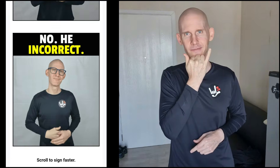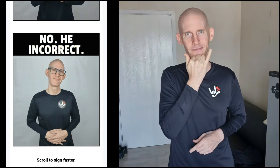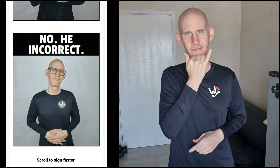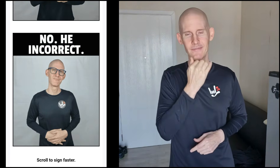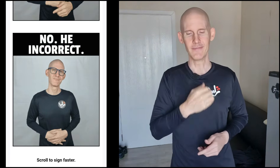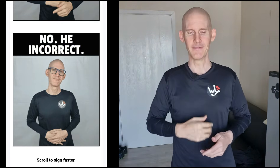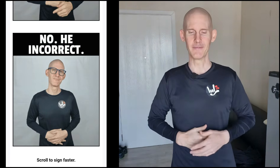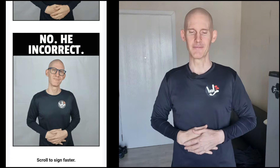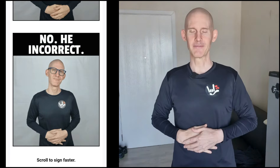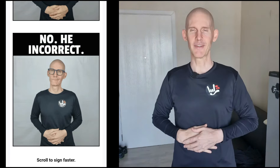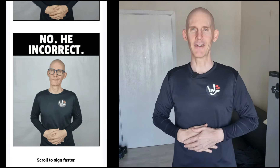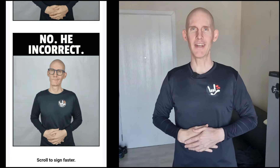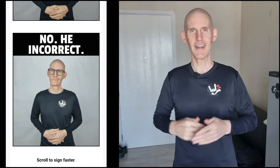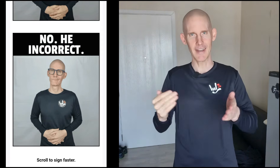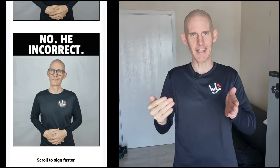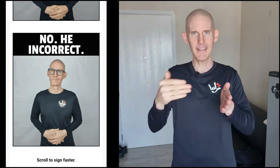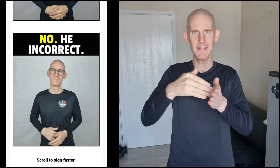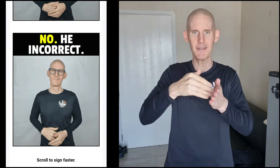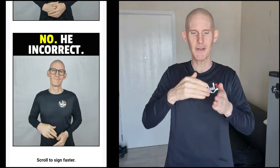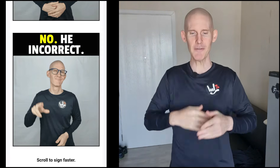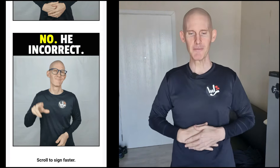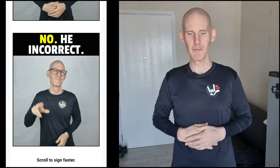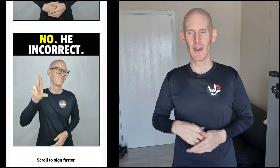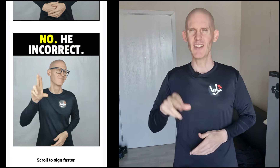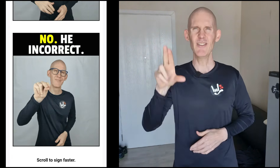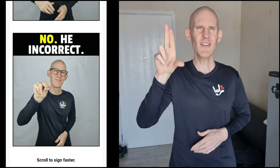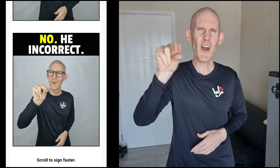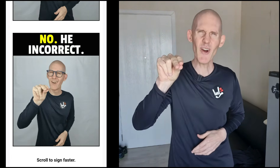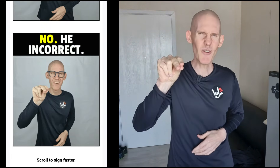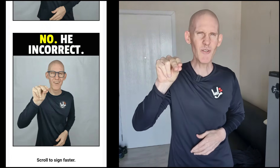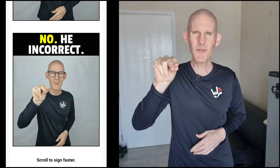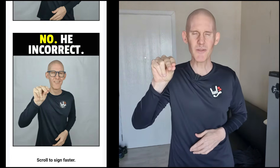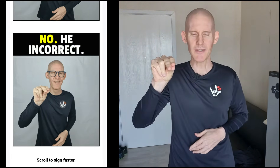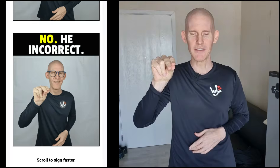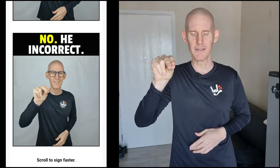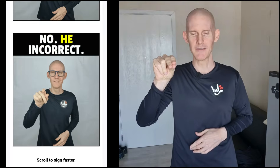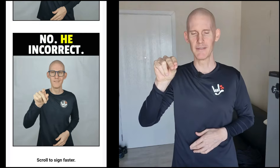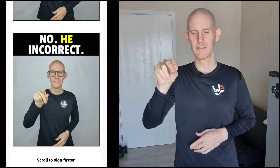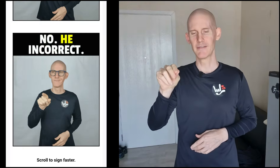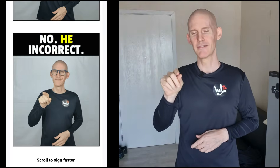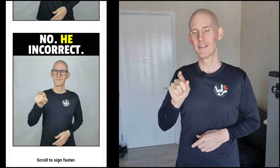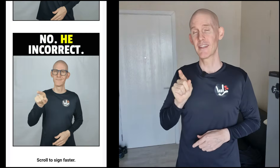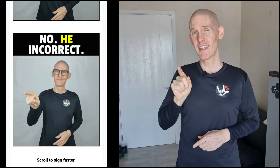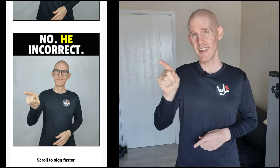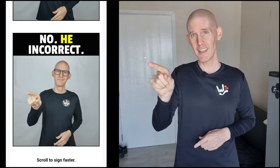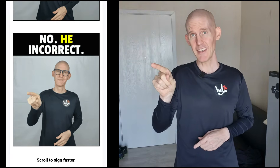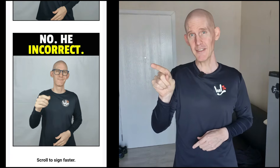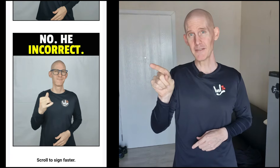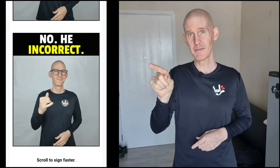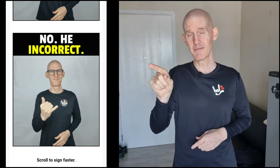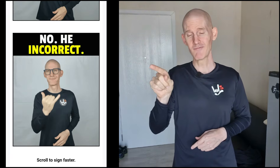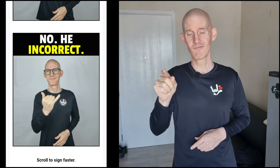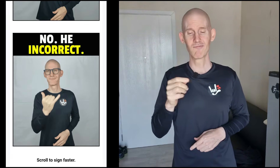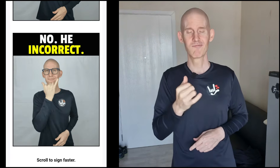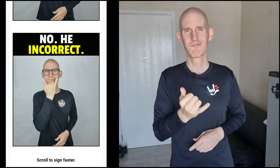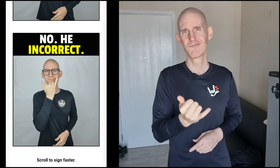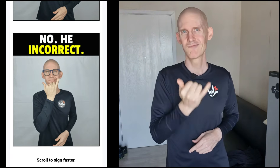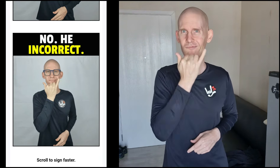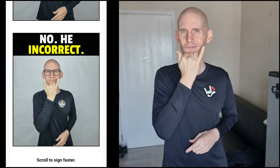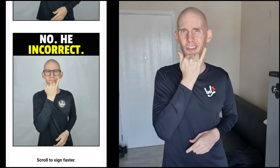incorrect. All right, again, here we go. No, he